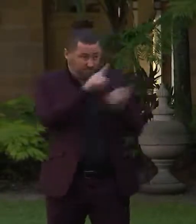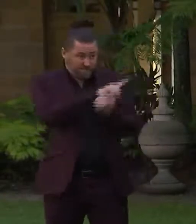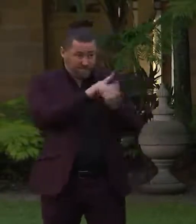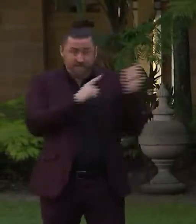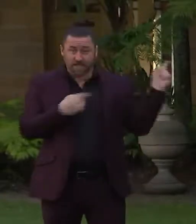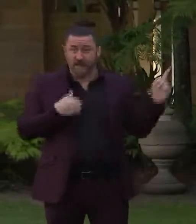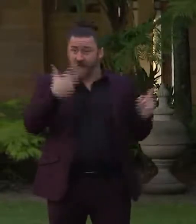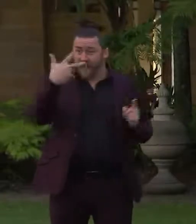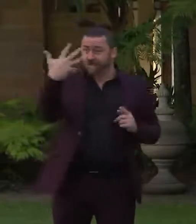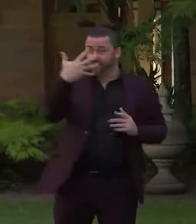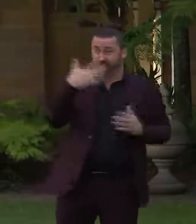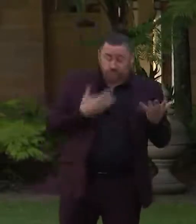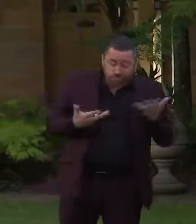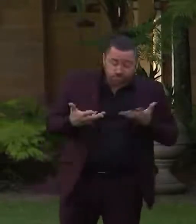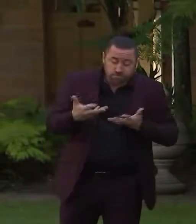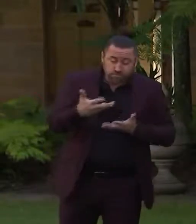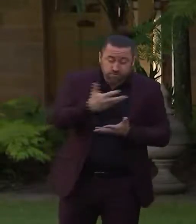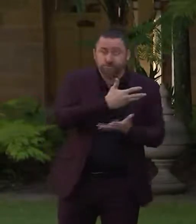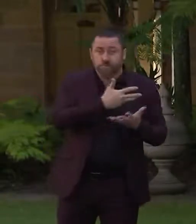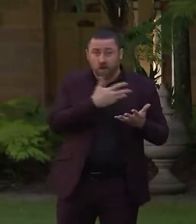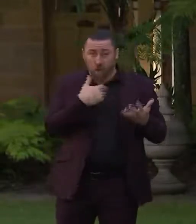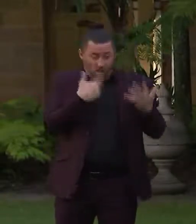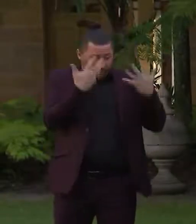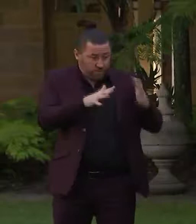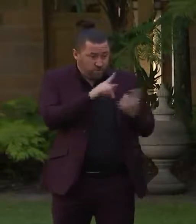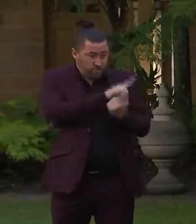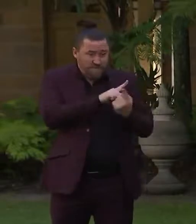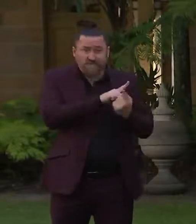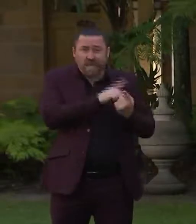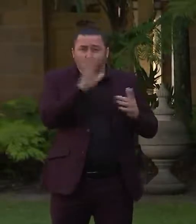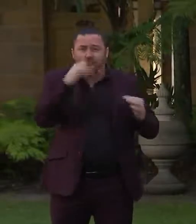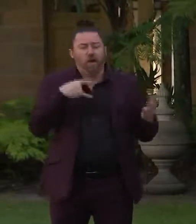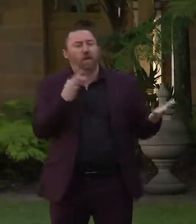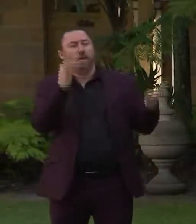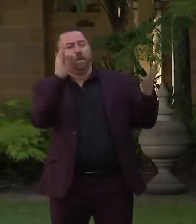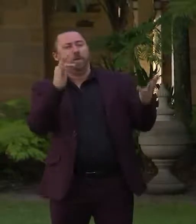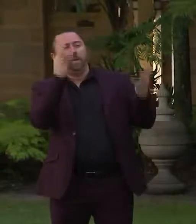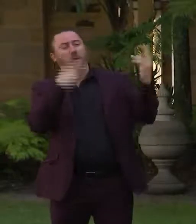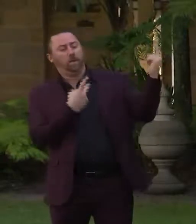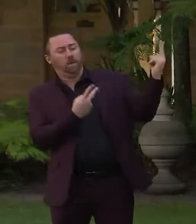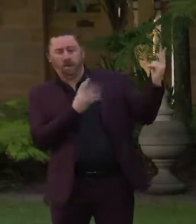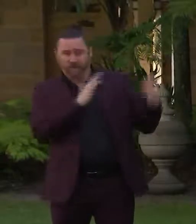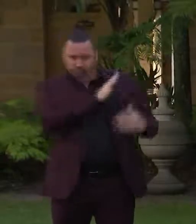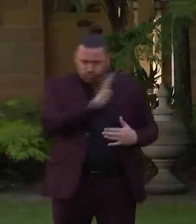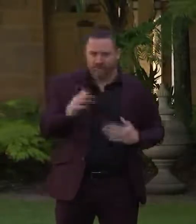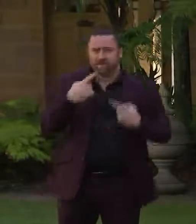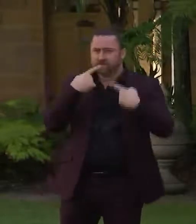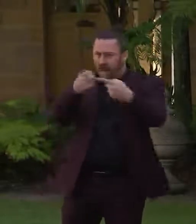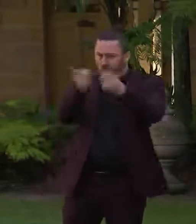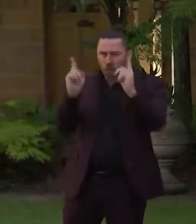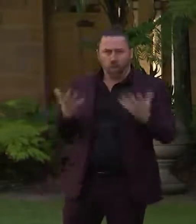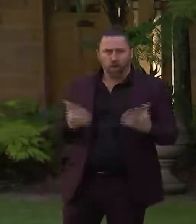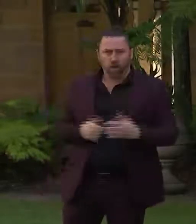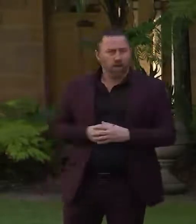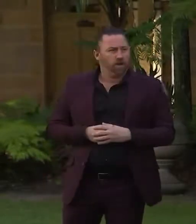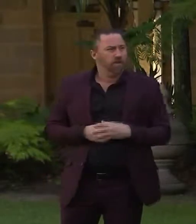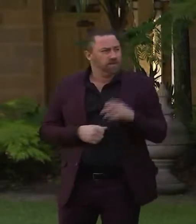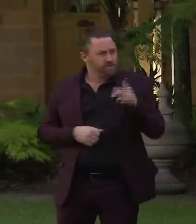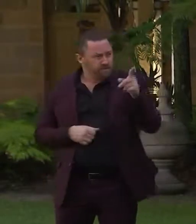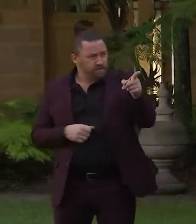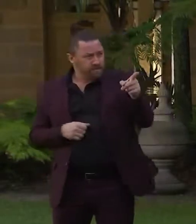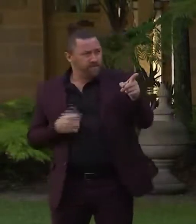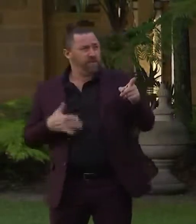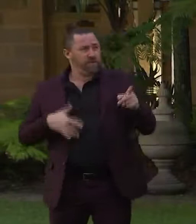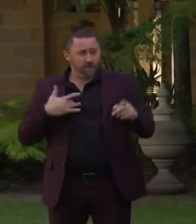at 8:15. We come and tell the public as soon as we get the most up-to-date information. Are you satisfied with the efforts to